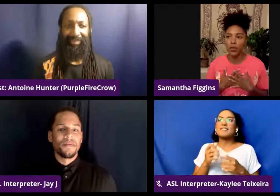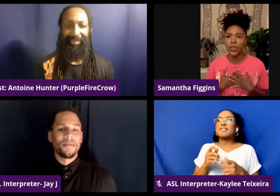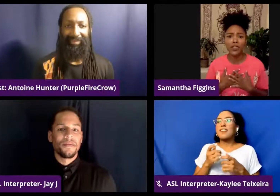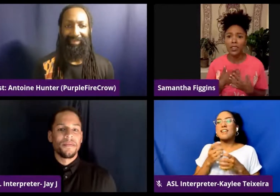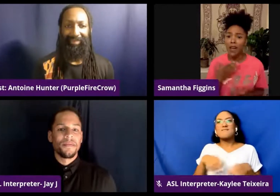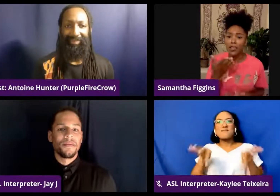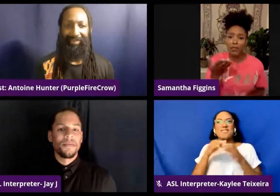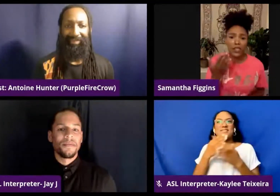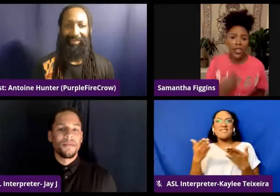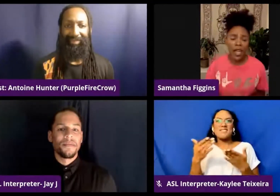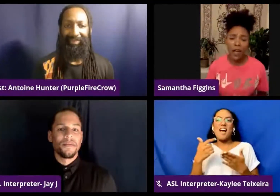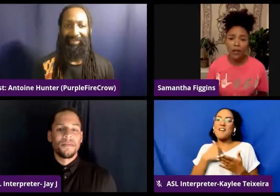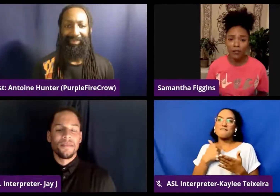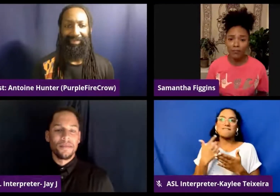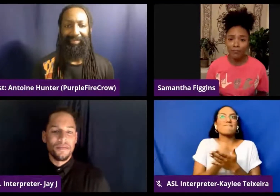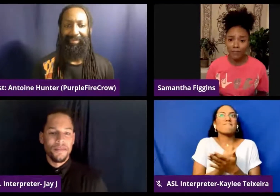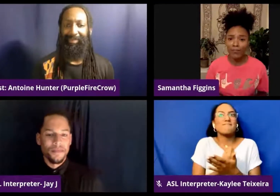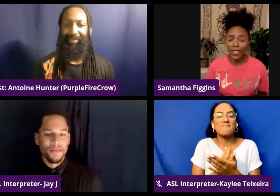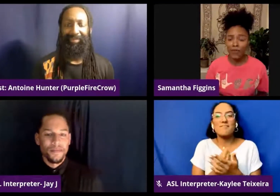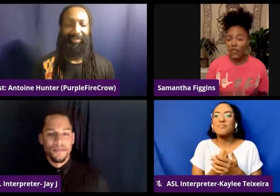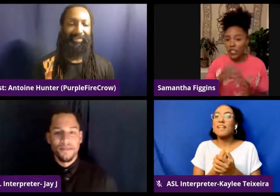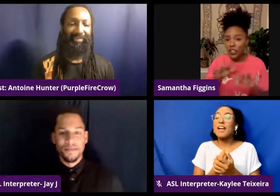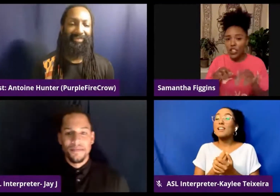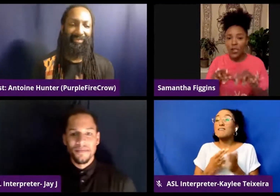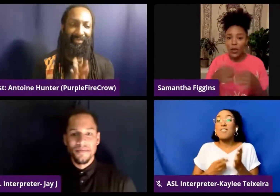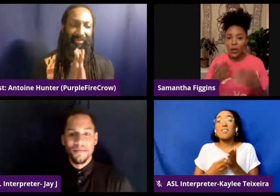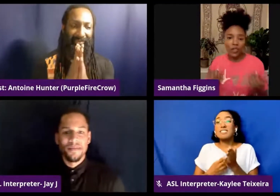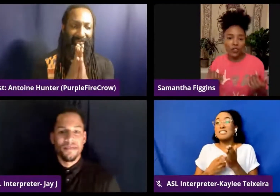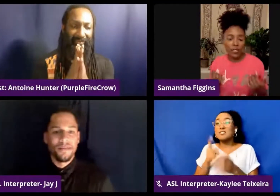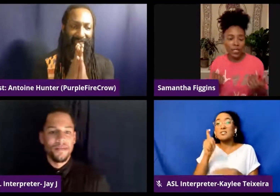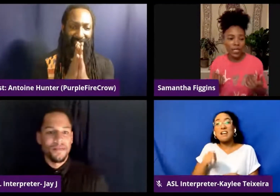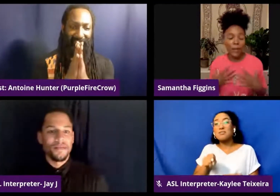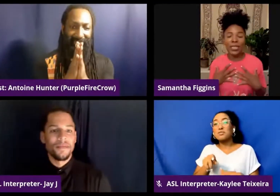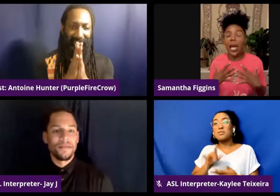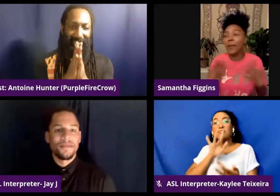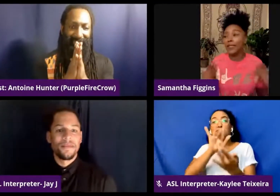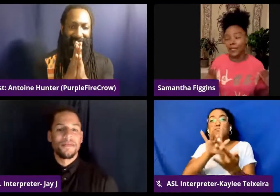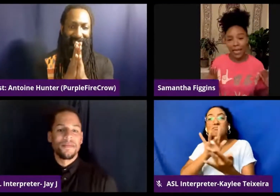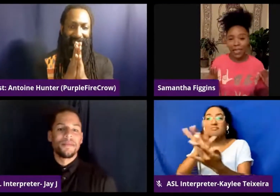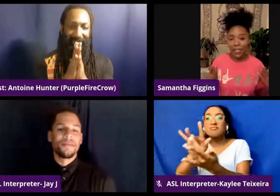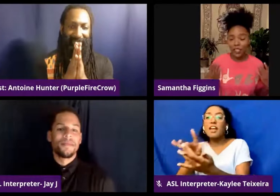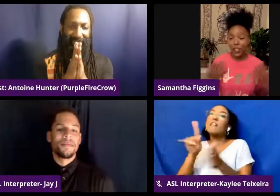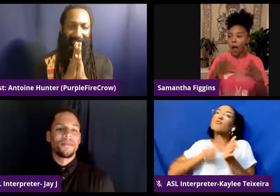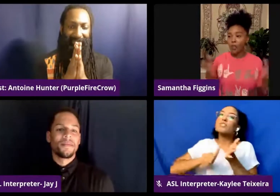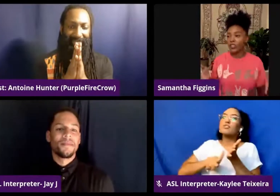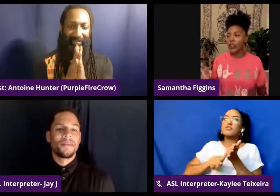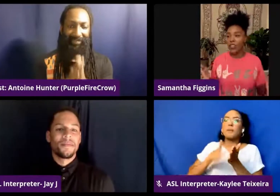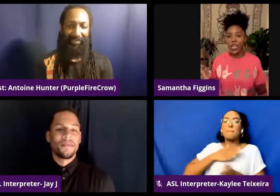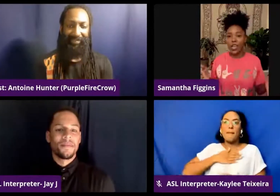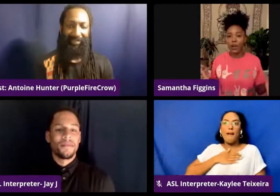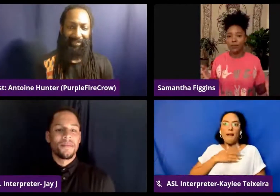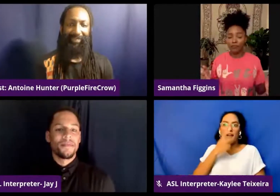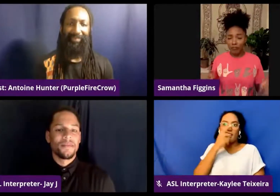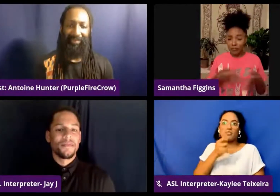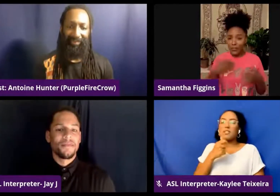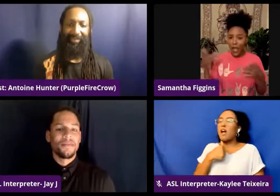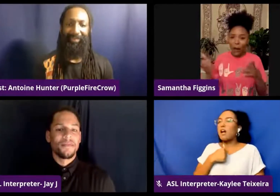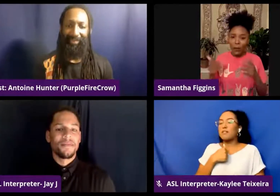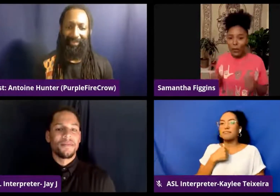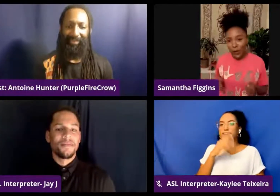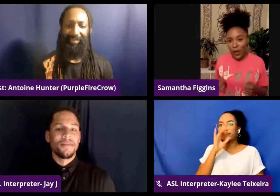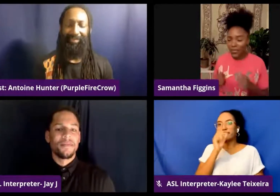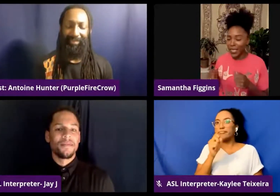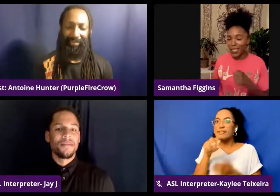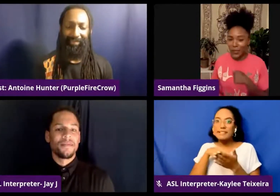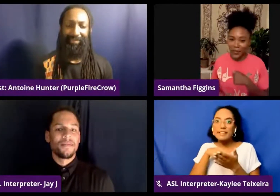been able to do. And then just honestly reaching out, like researching what I'm interested in. I'm into dance. So I want to start there.